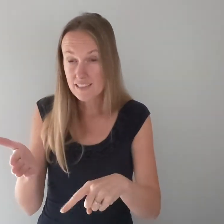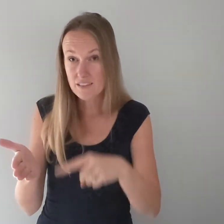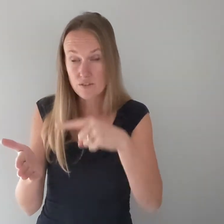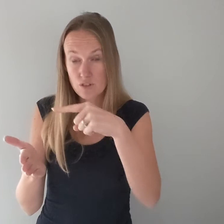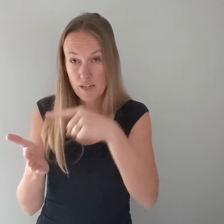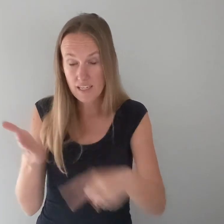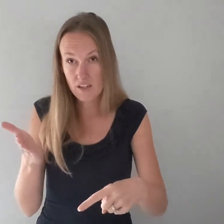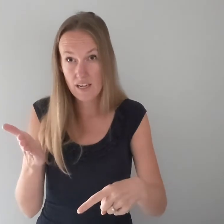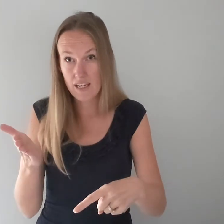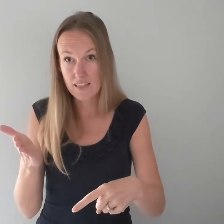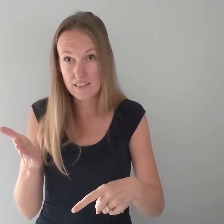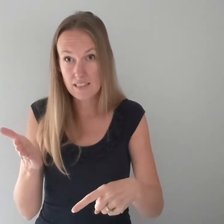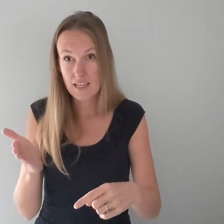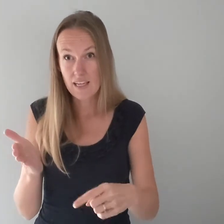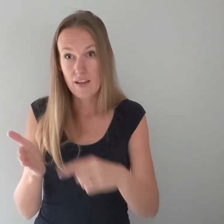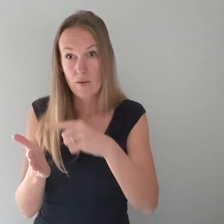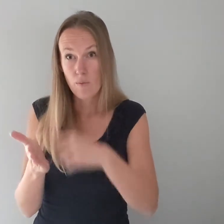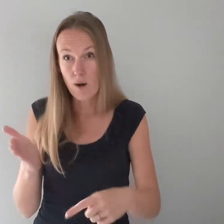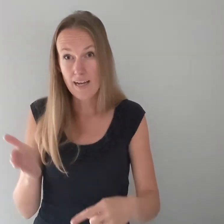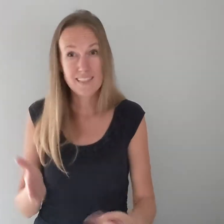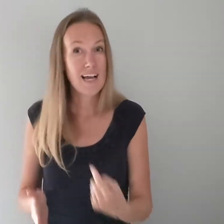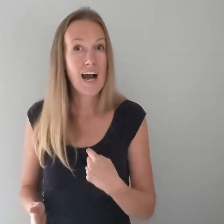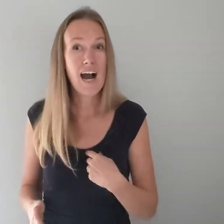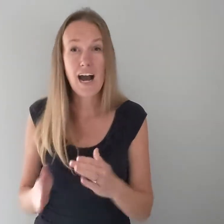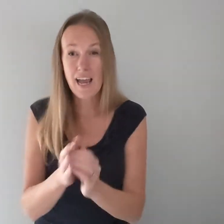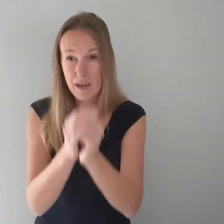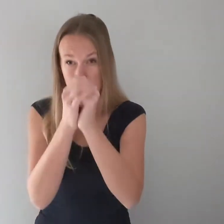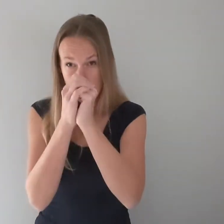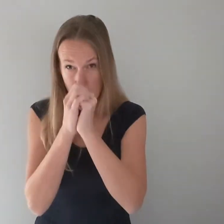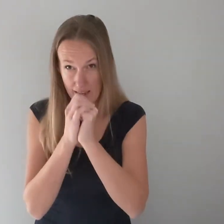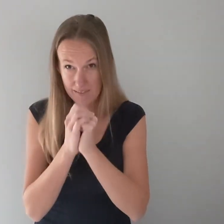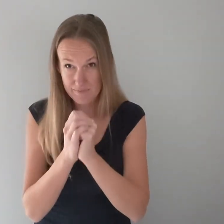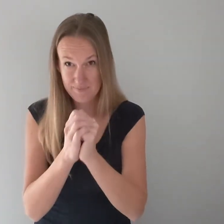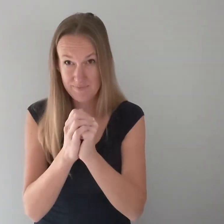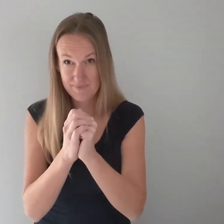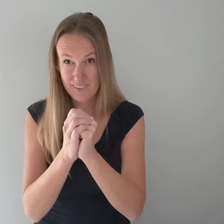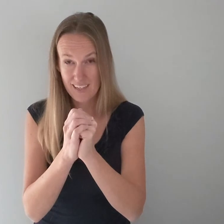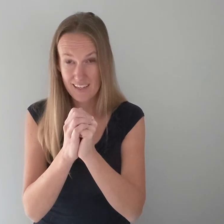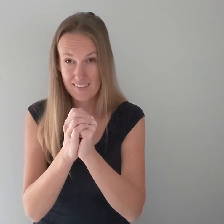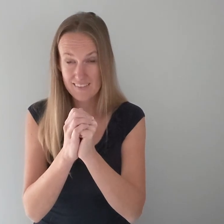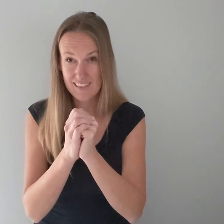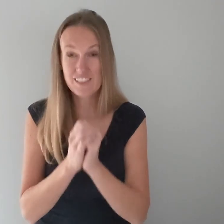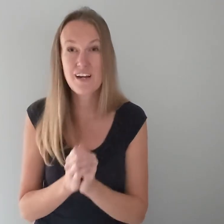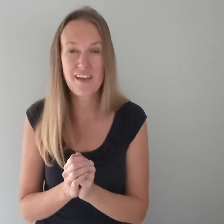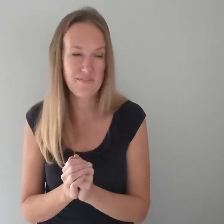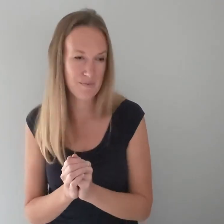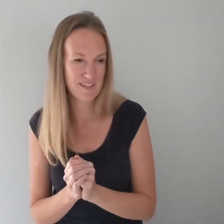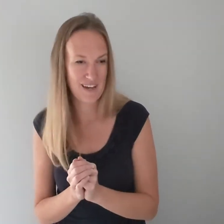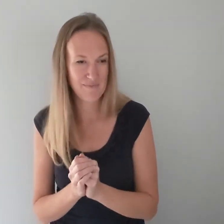so striking your hand, what I pray. Okay? Let's try that from the top.